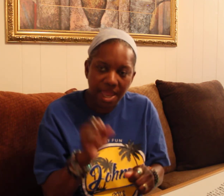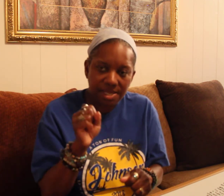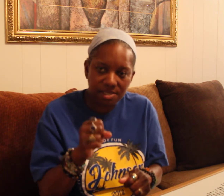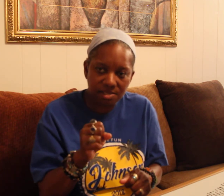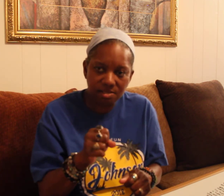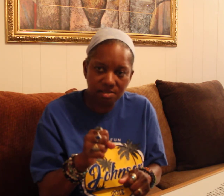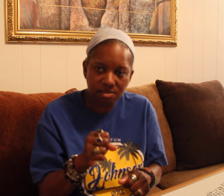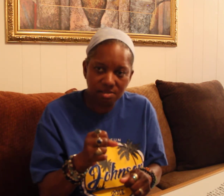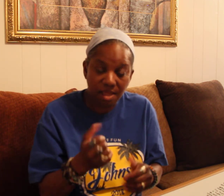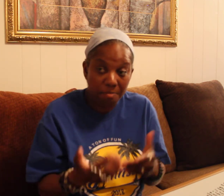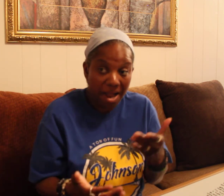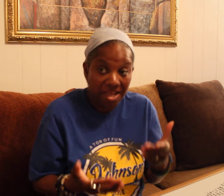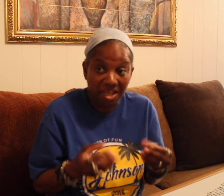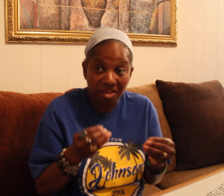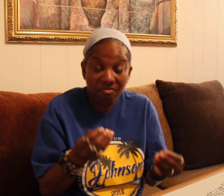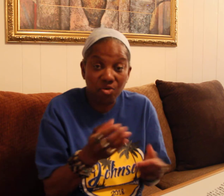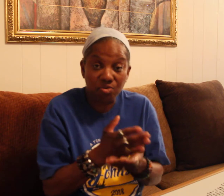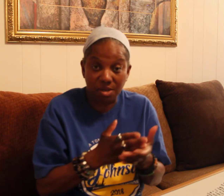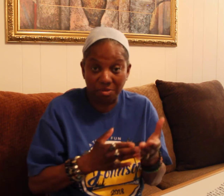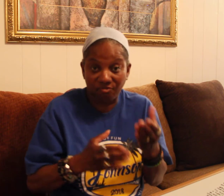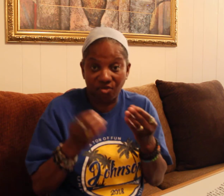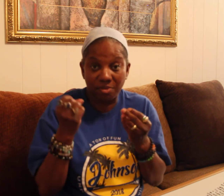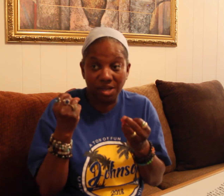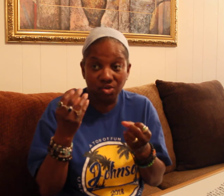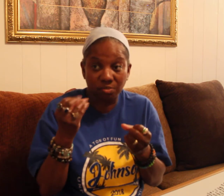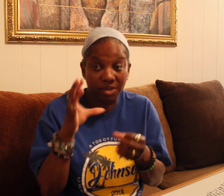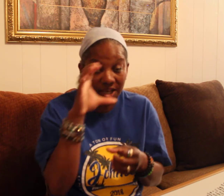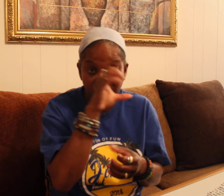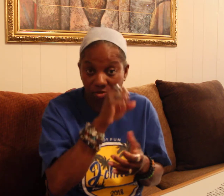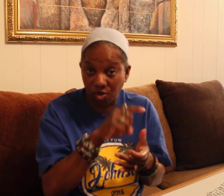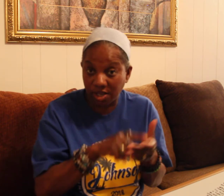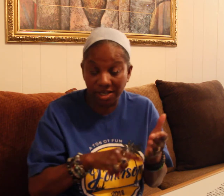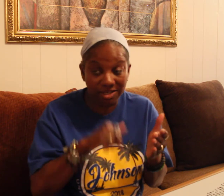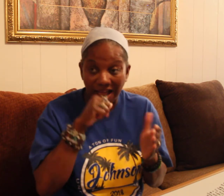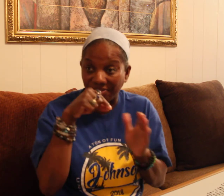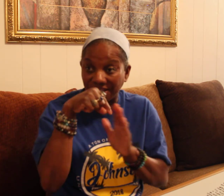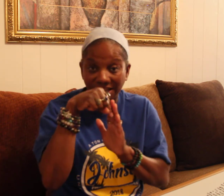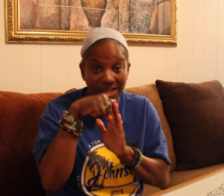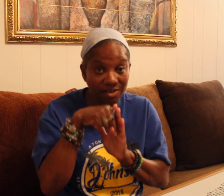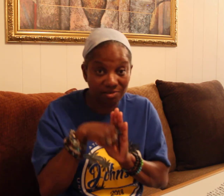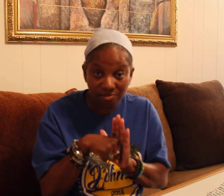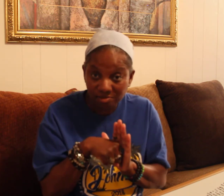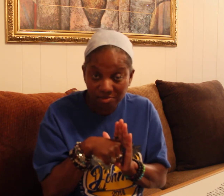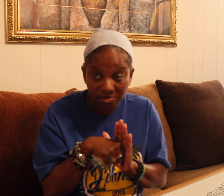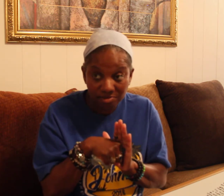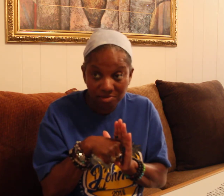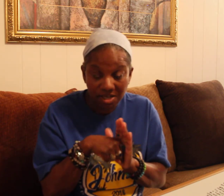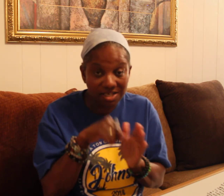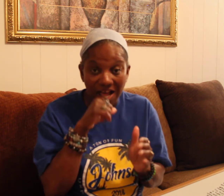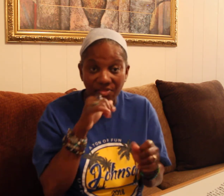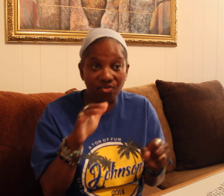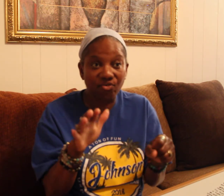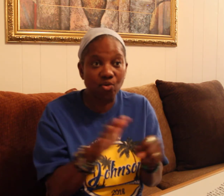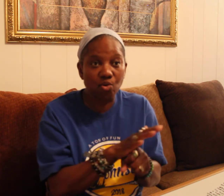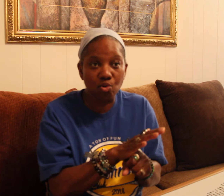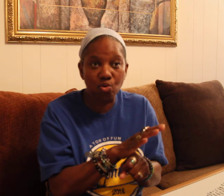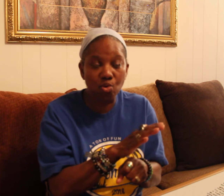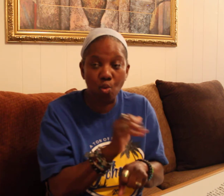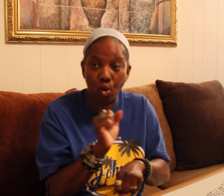yes, they might give you some information, but guess what? It's not the detail. It's not the full